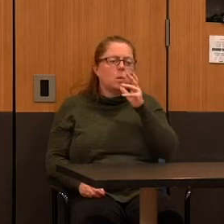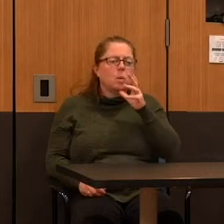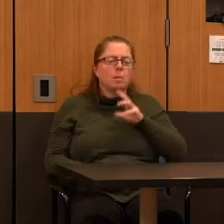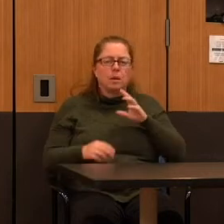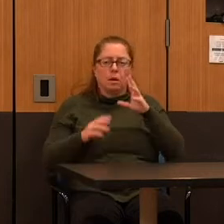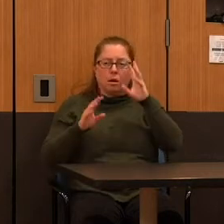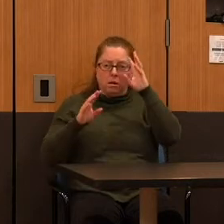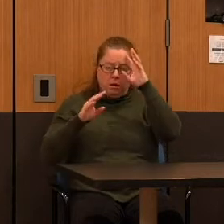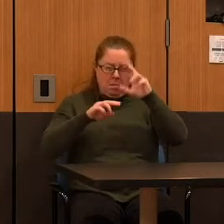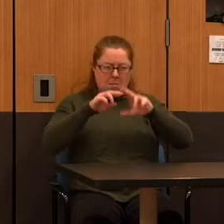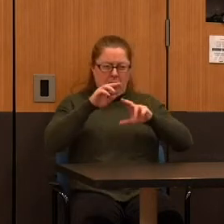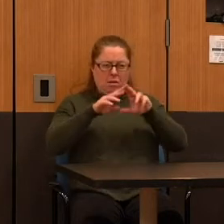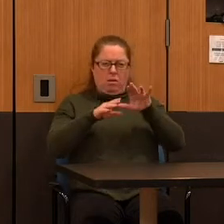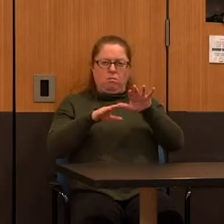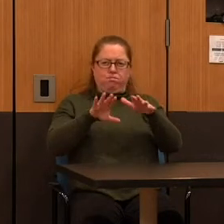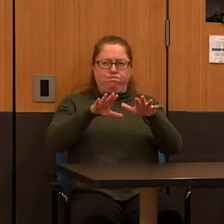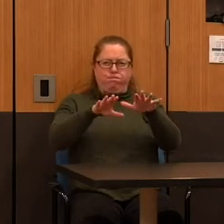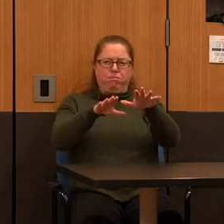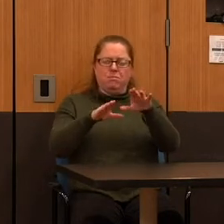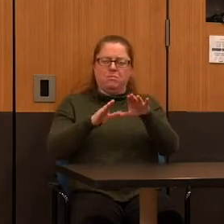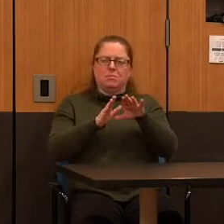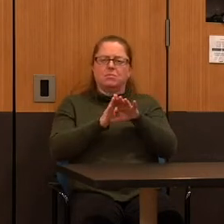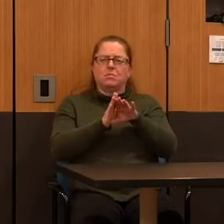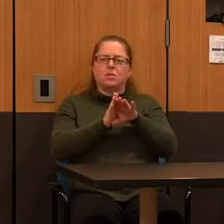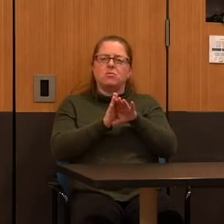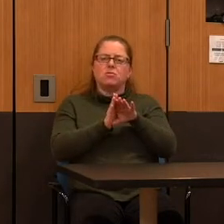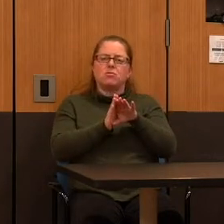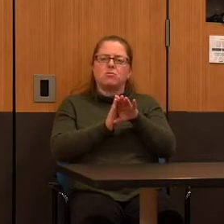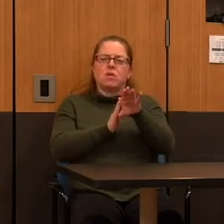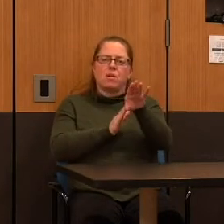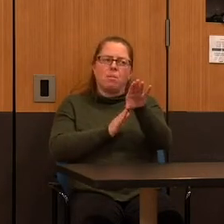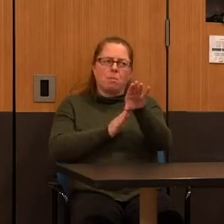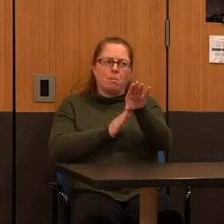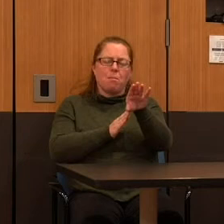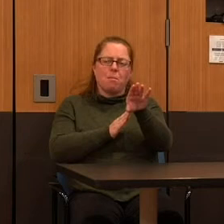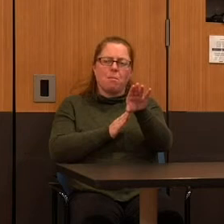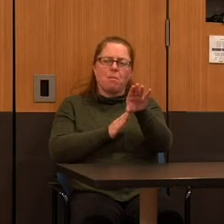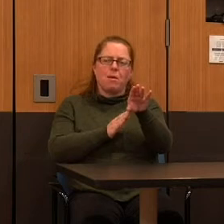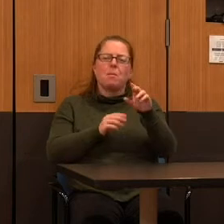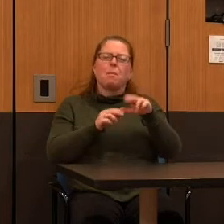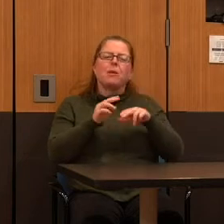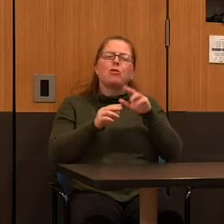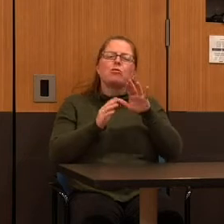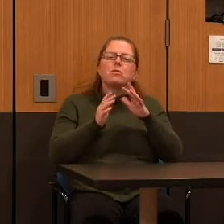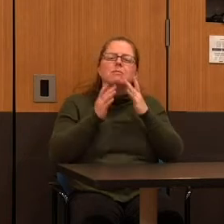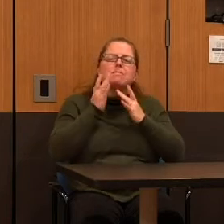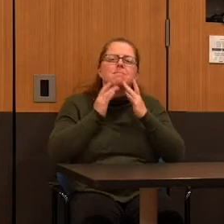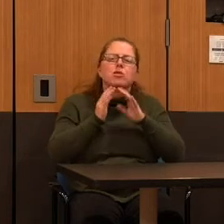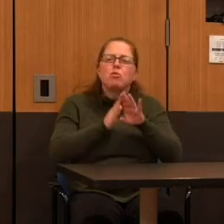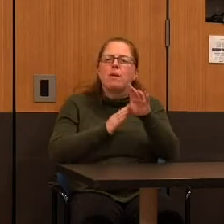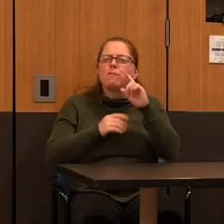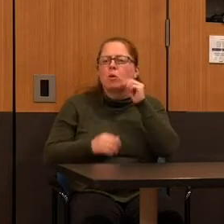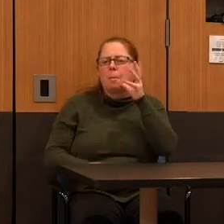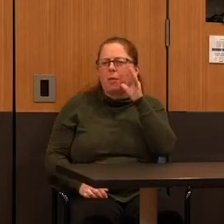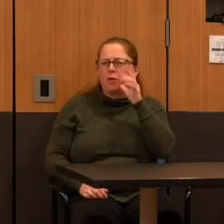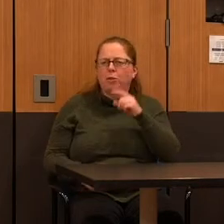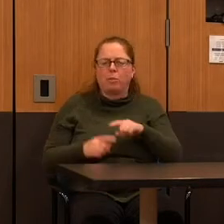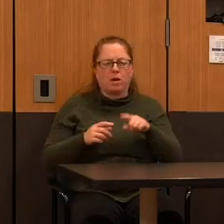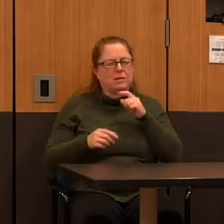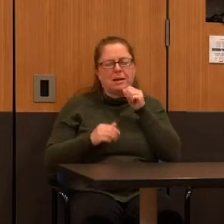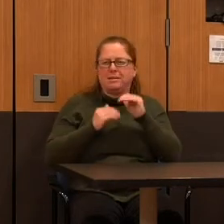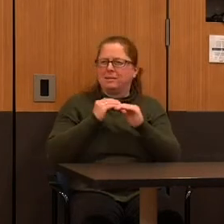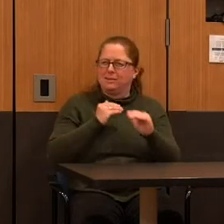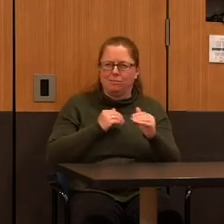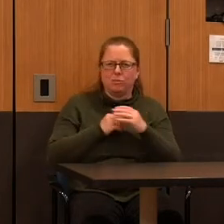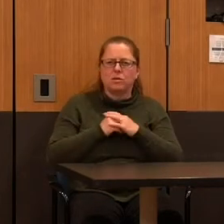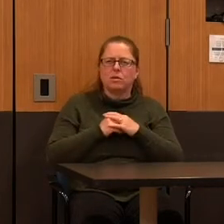like unstable ramp for her mother. And in both cases, the families talk about how, you know, the ramp really helped them, you